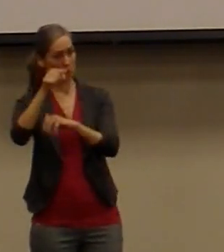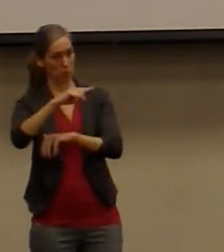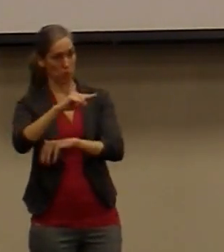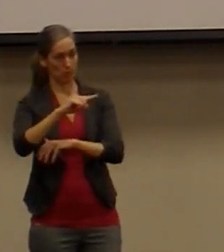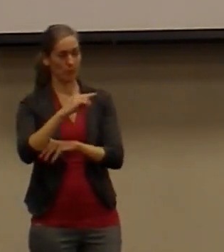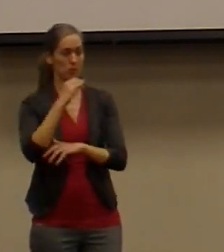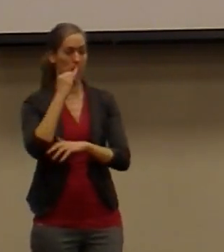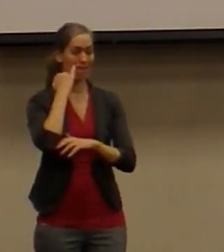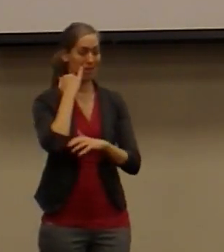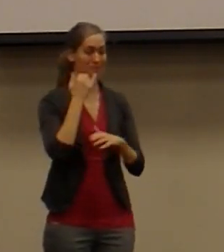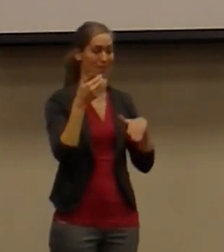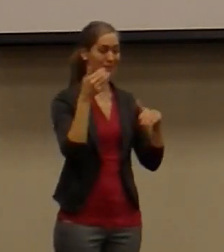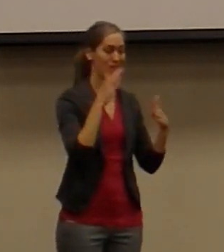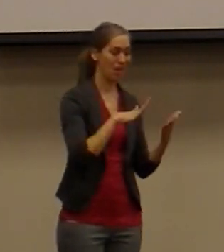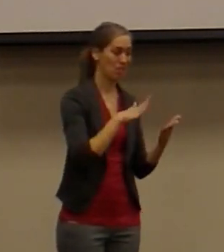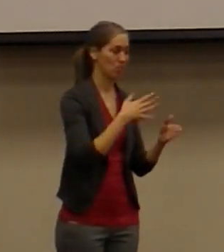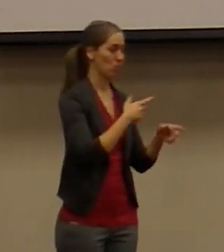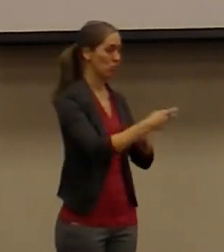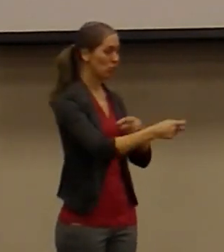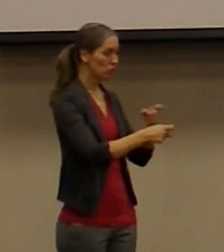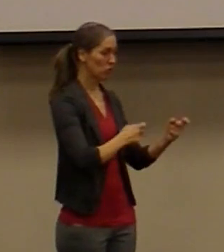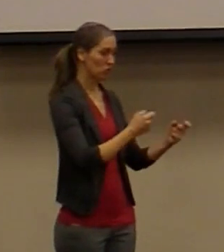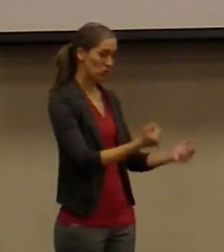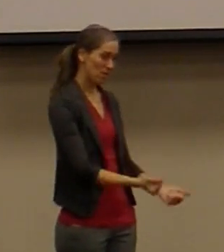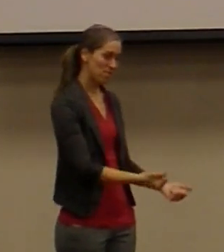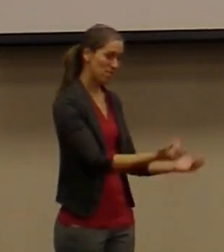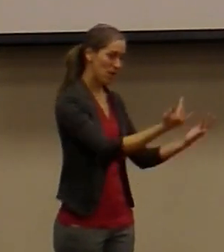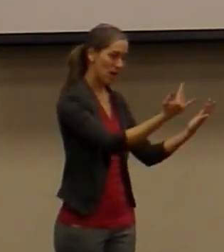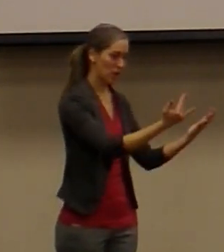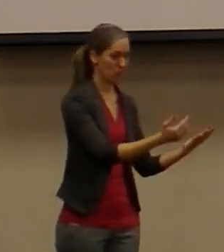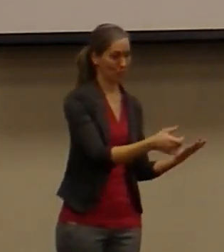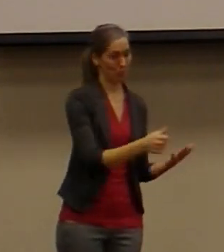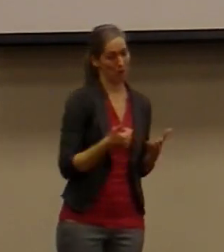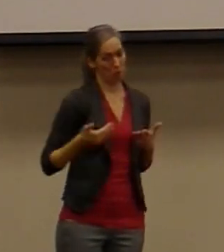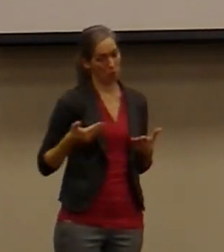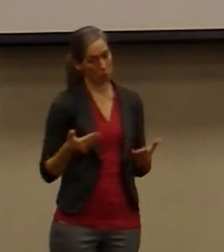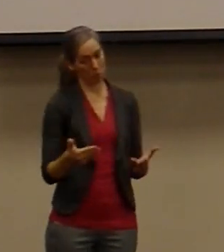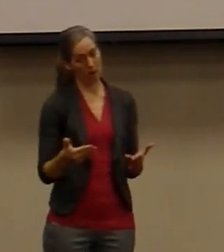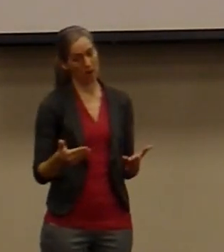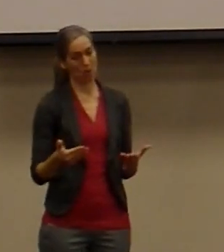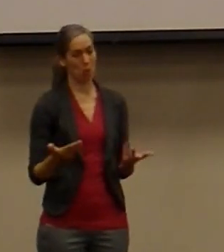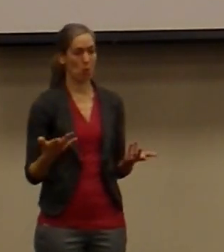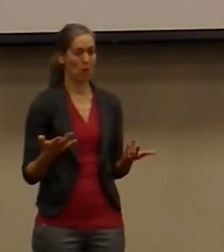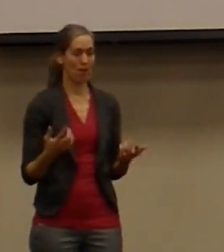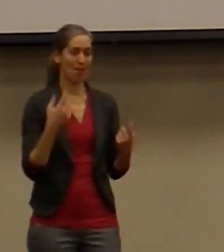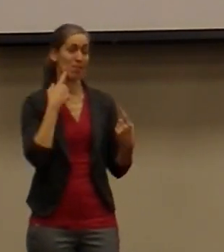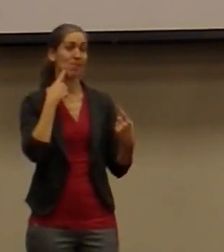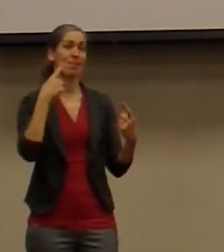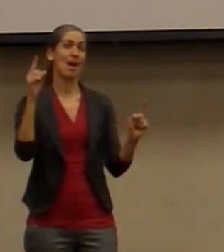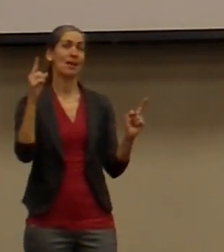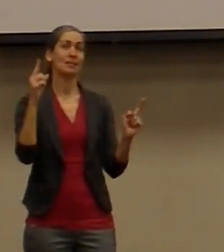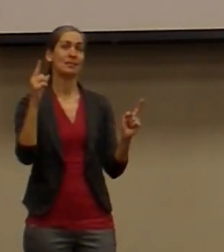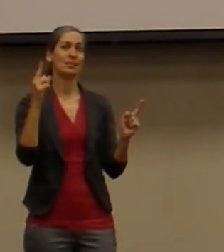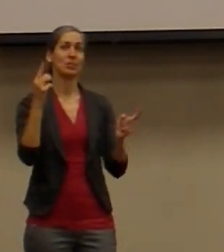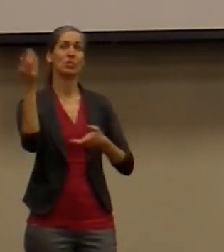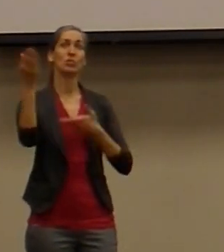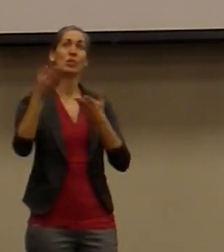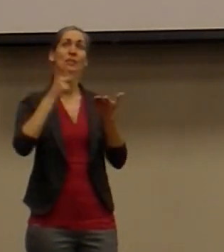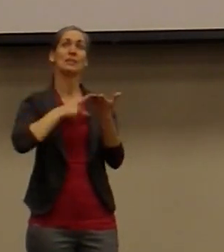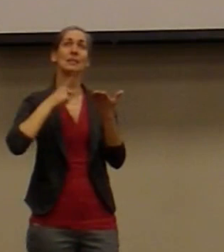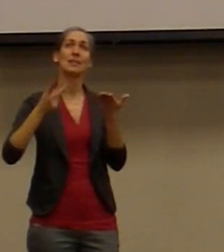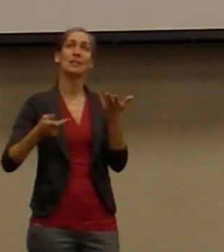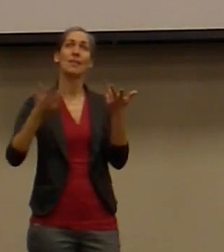by persecution in a fiery furnace, or by other means, or at last at the end of your service to your